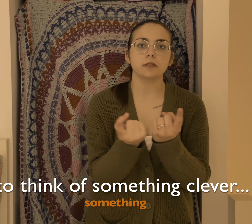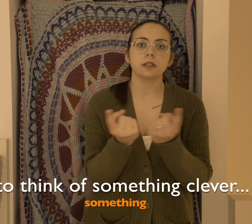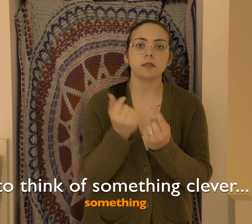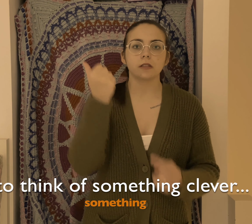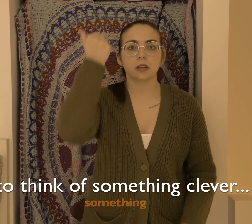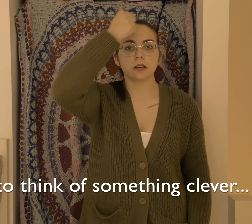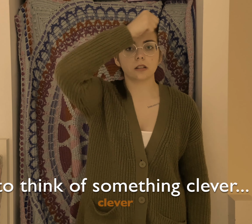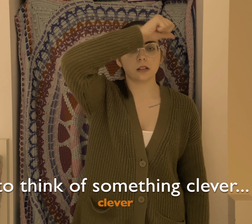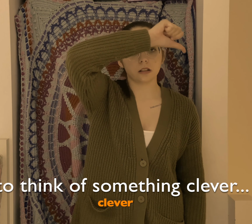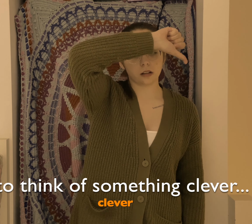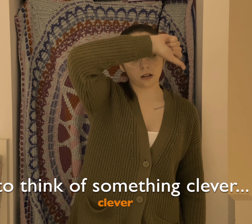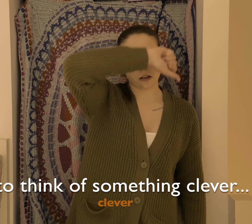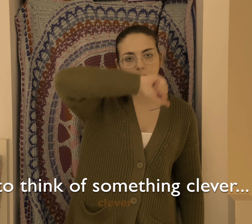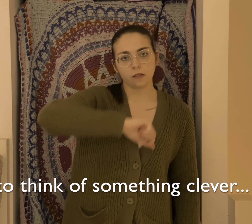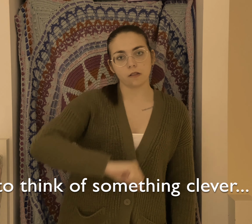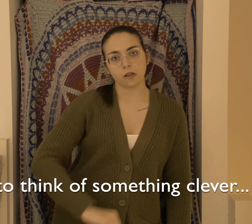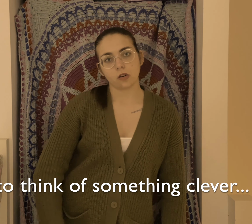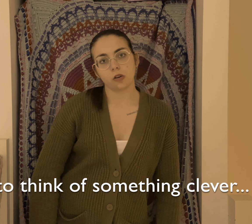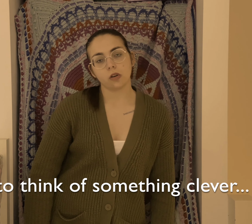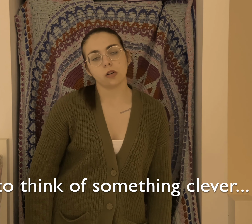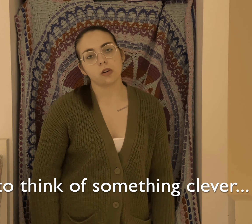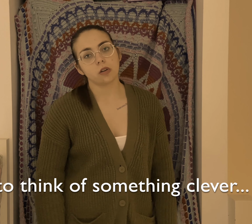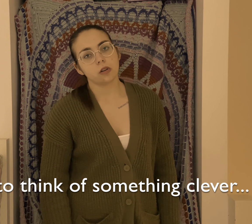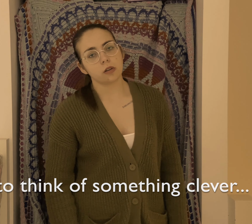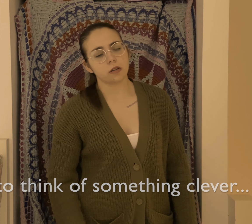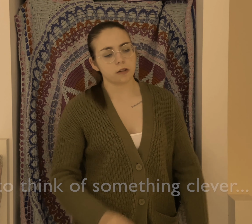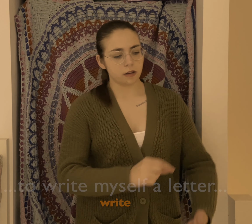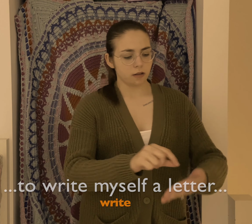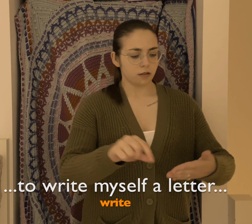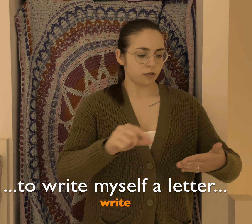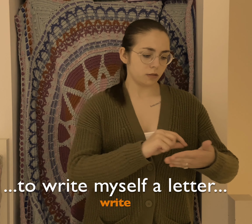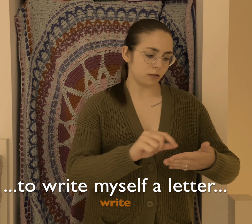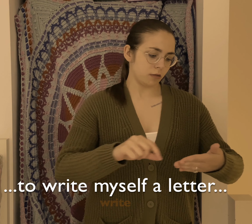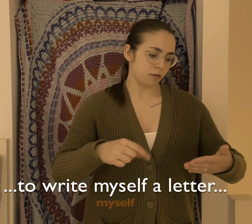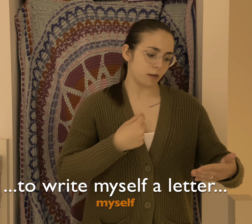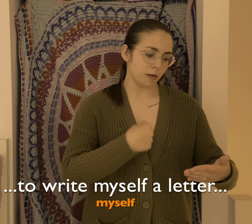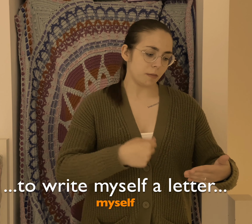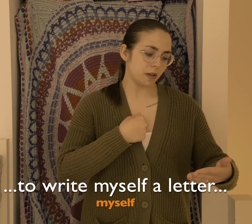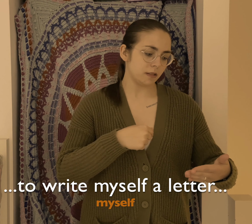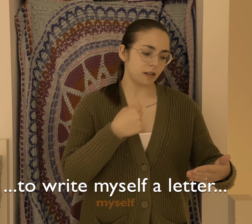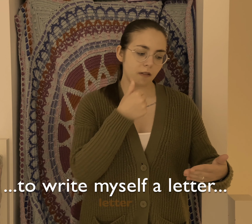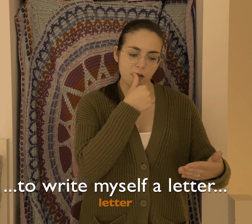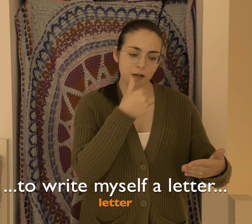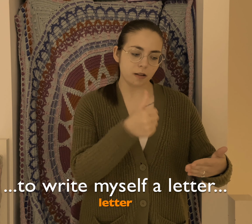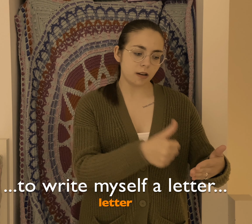something clever To write myself a